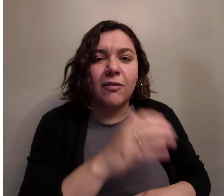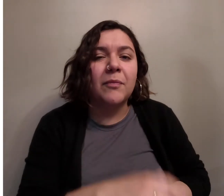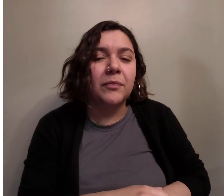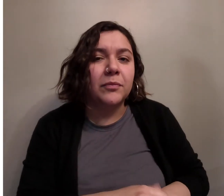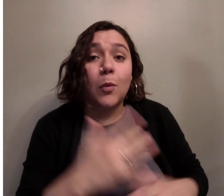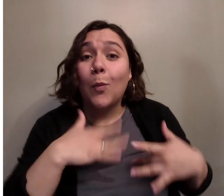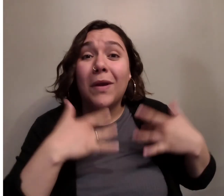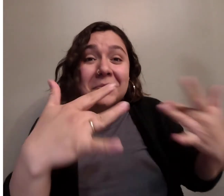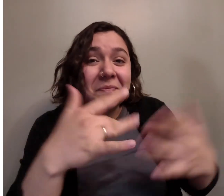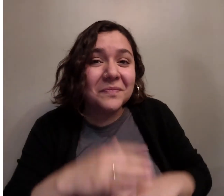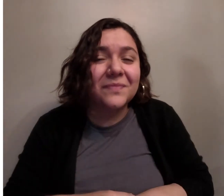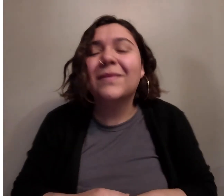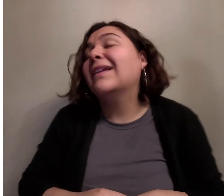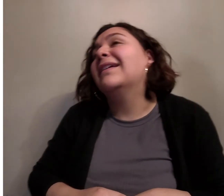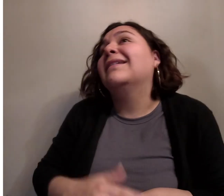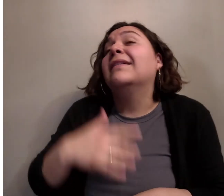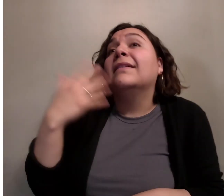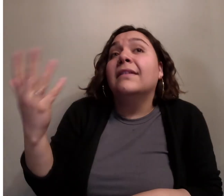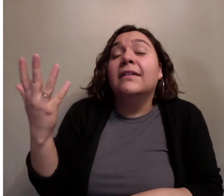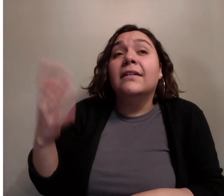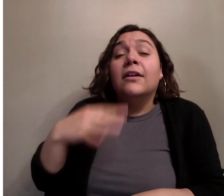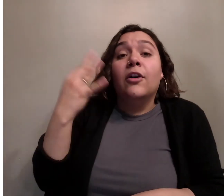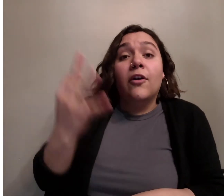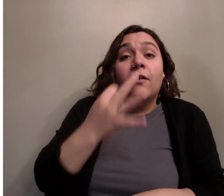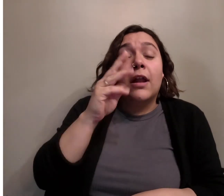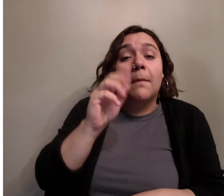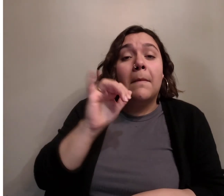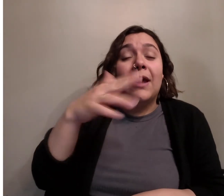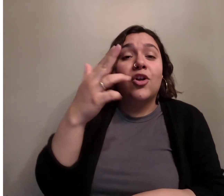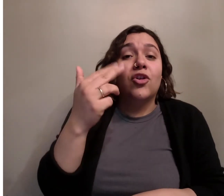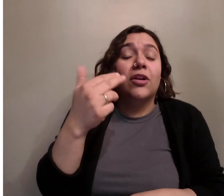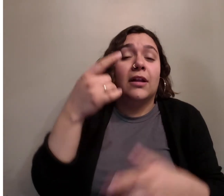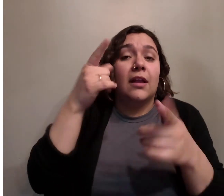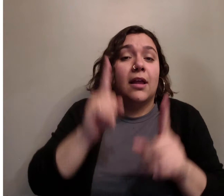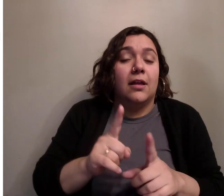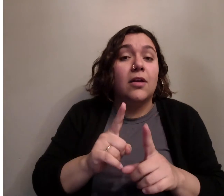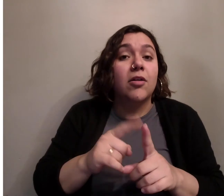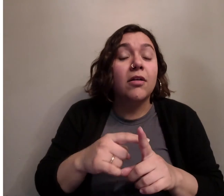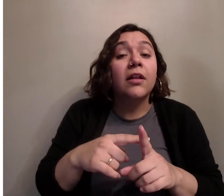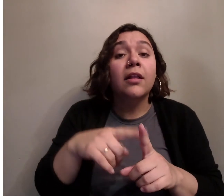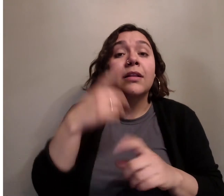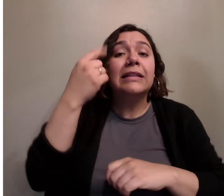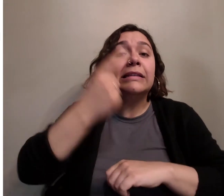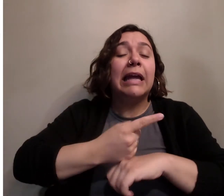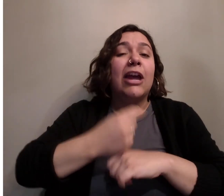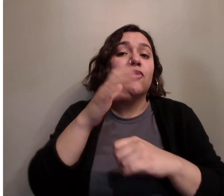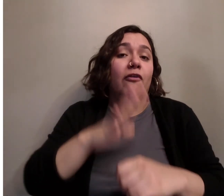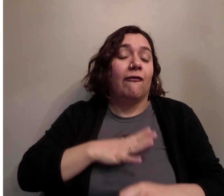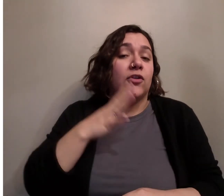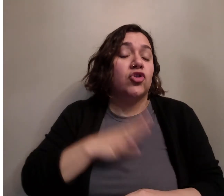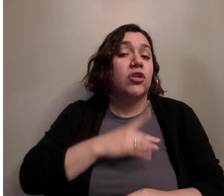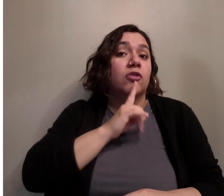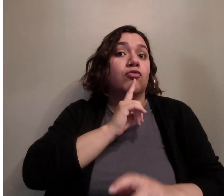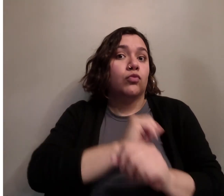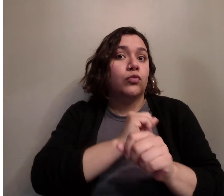to day. What's up? Well, Friday, May 13th was the day that it